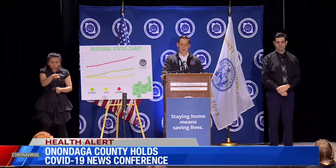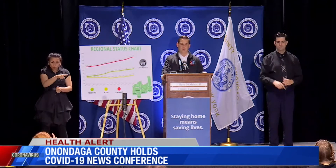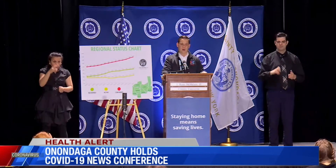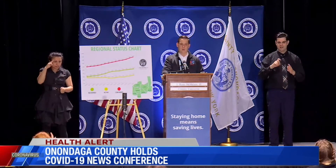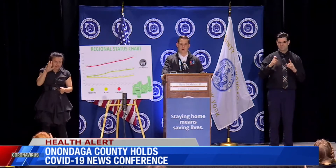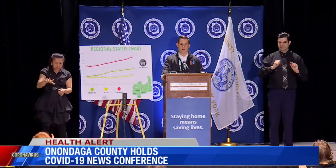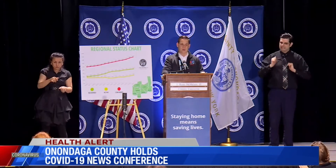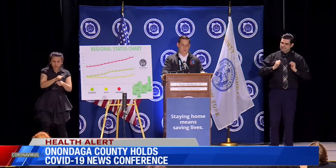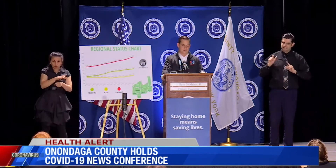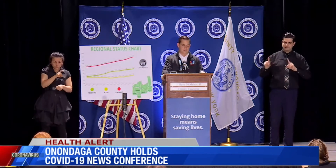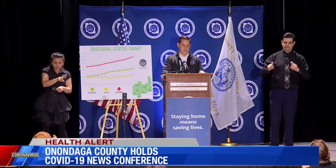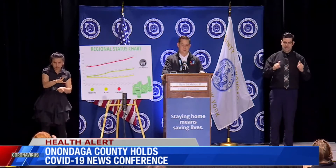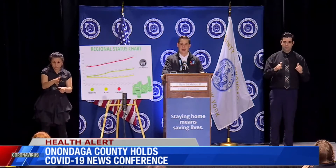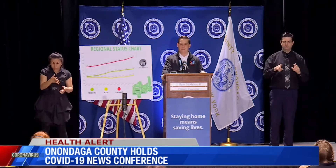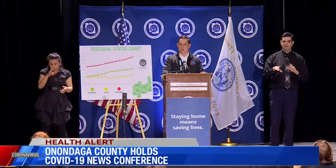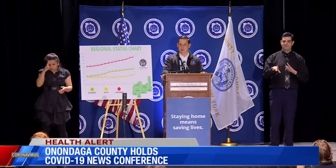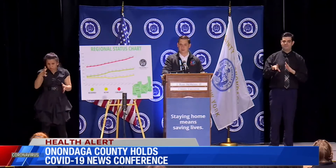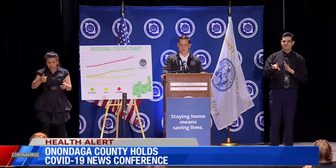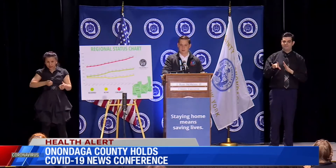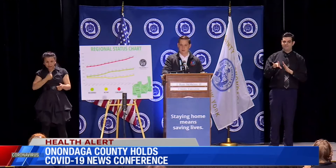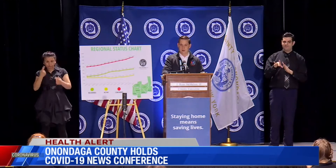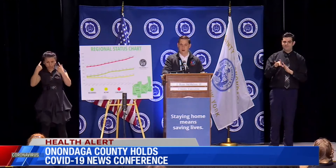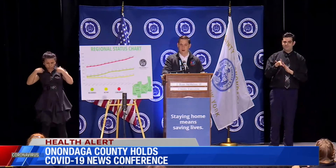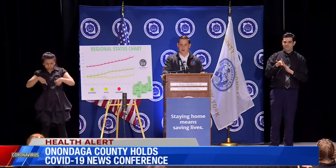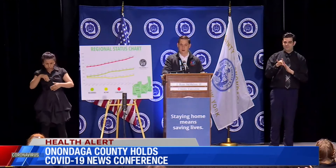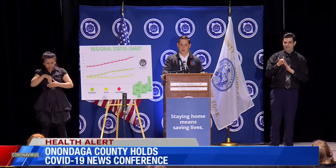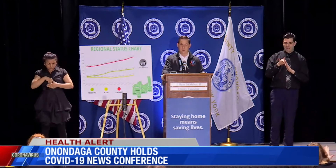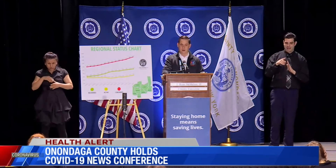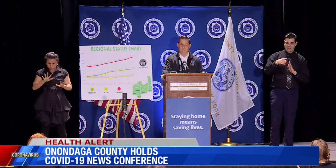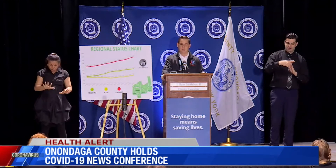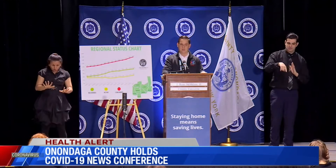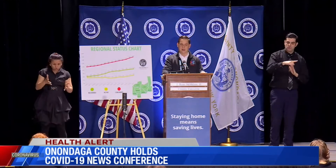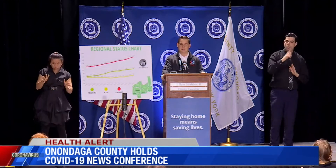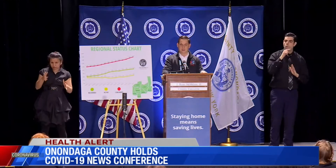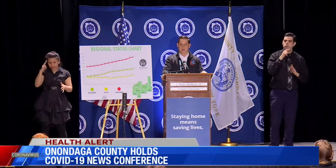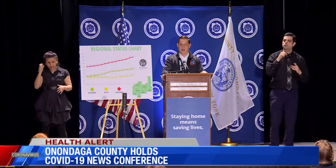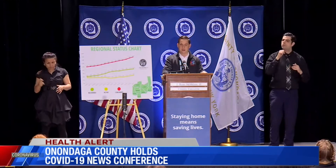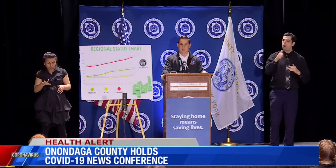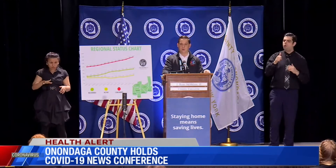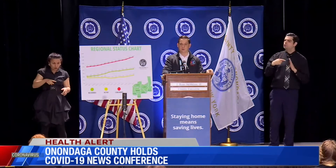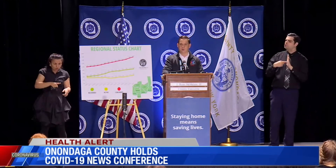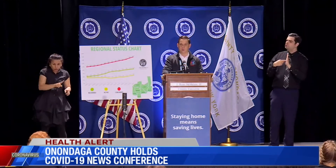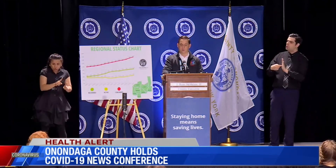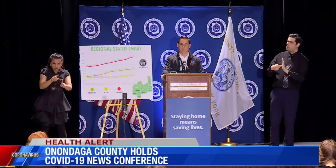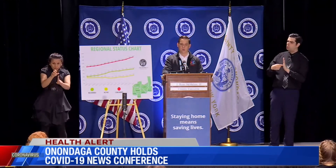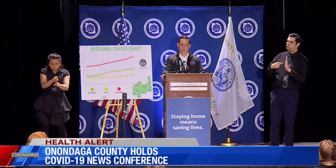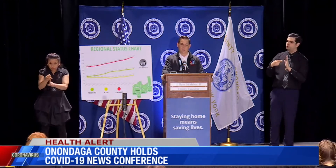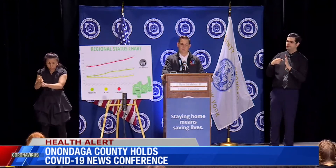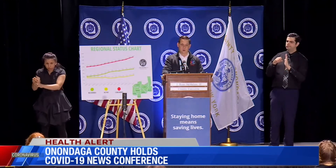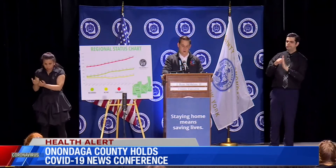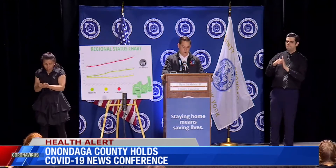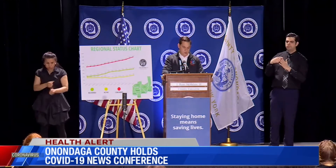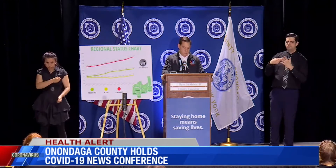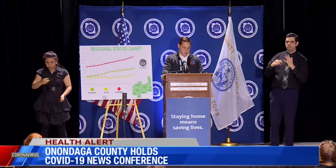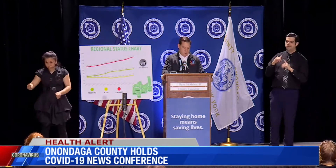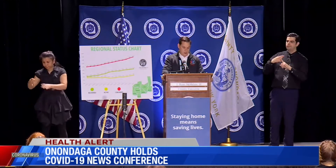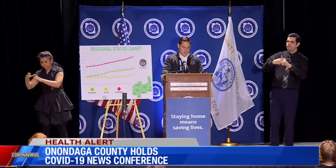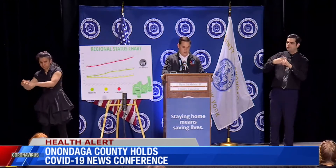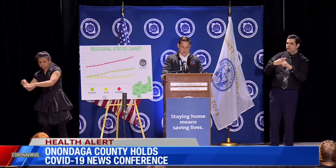the only way we're going to stop this and minimize the impact on our most vulnerable.